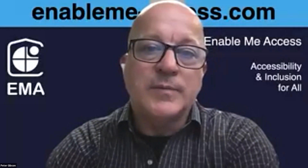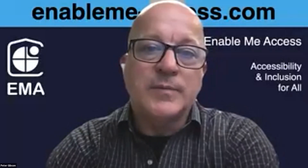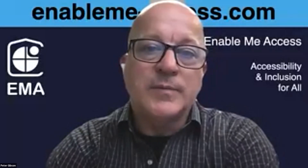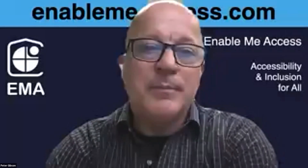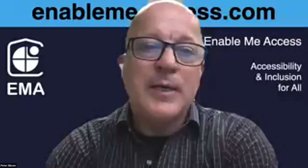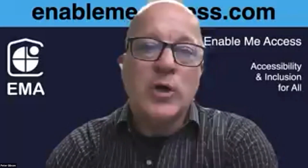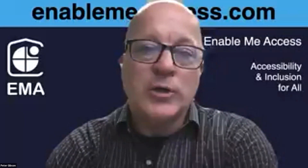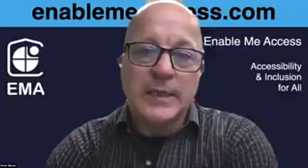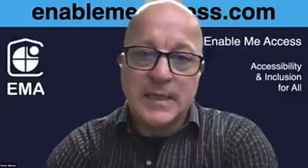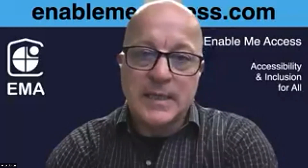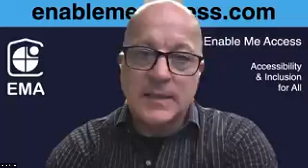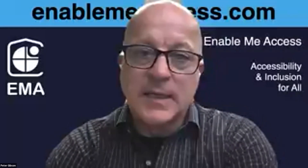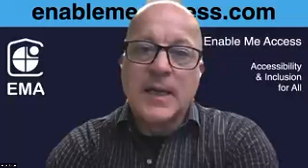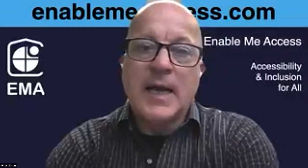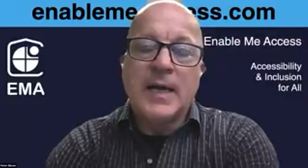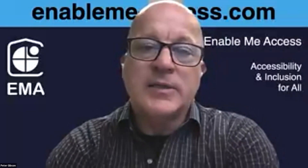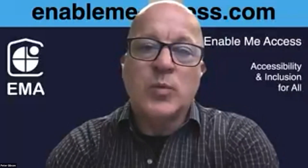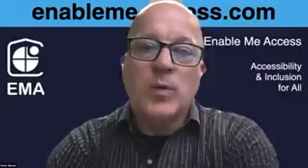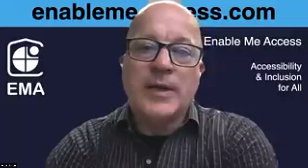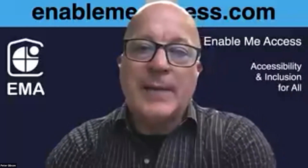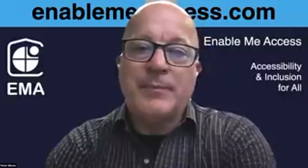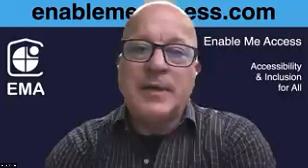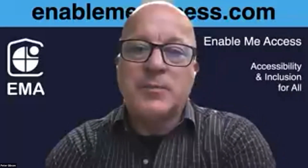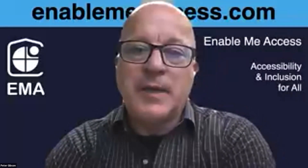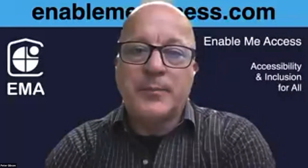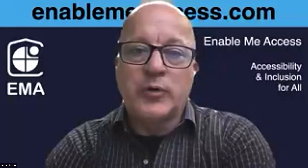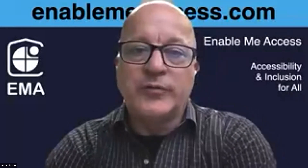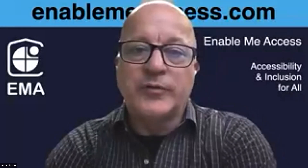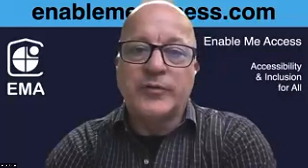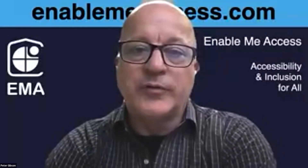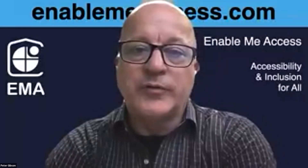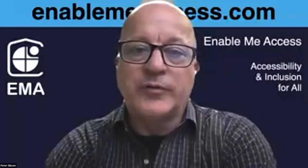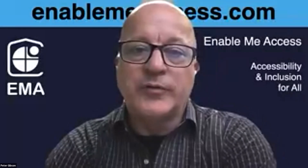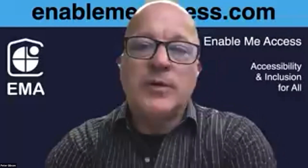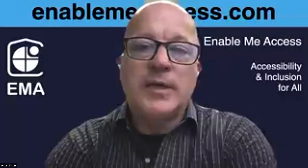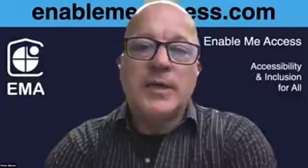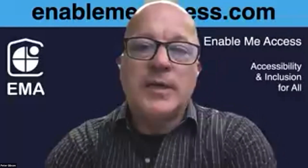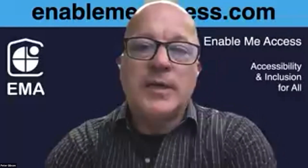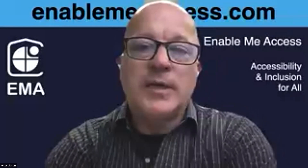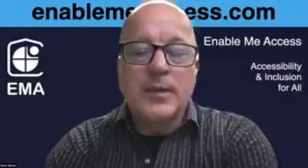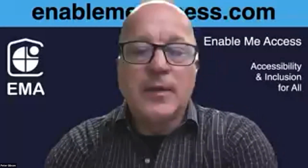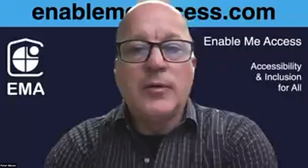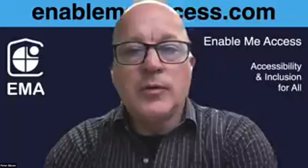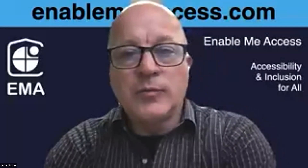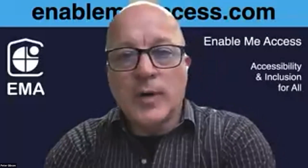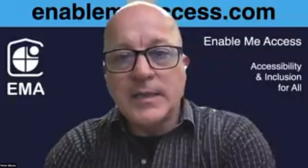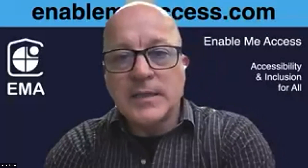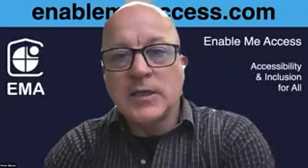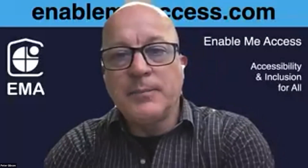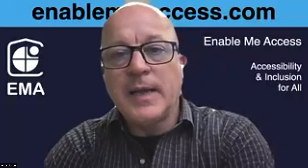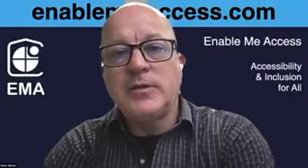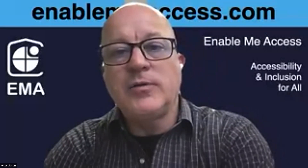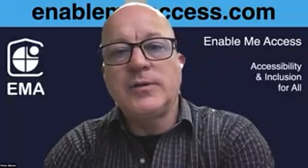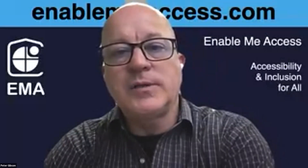it. A lot of people may not understand that, and that's why the app needs to be improved. But even with the existing app, you can write